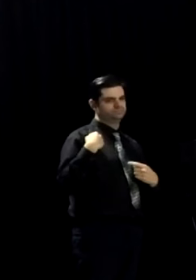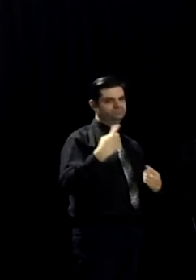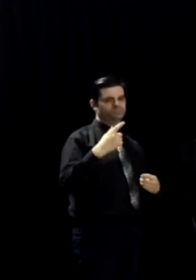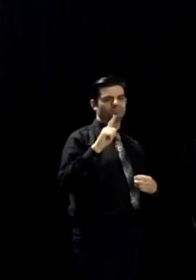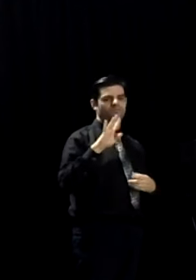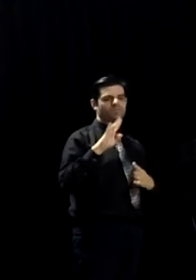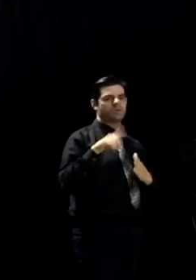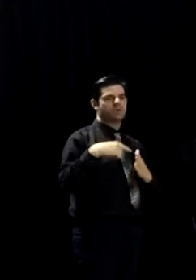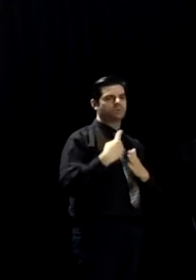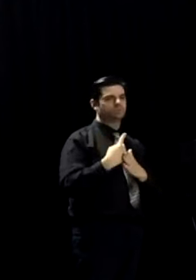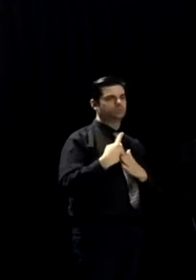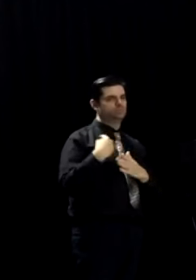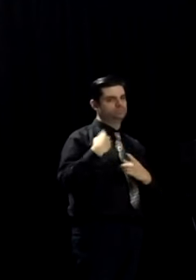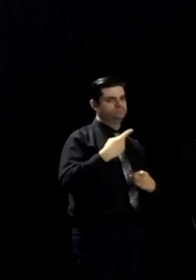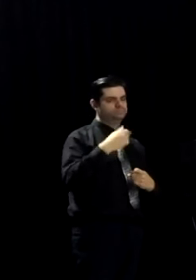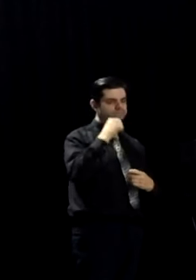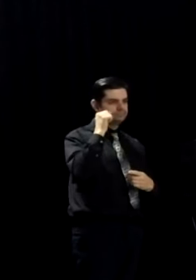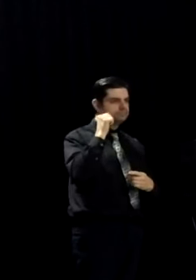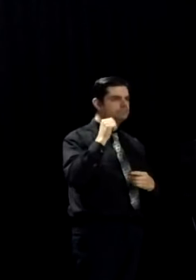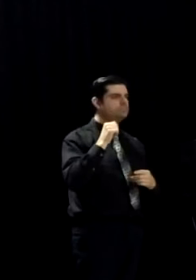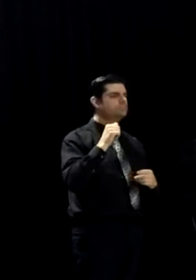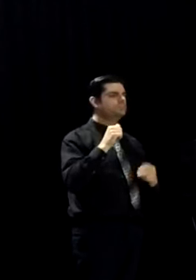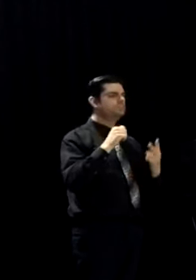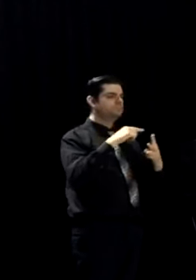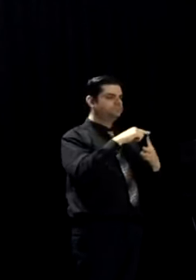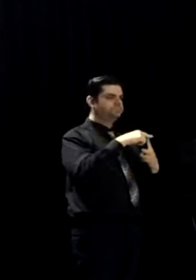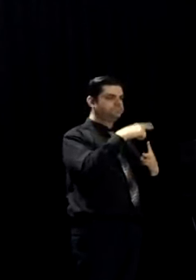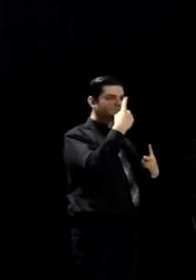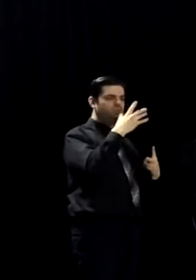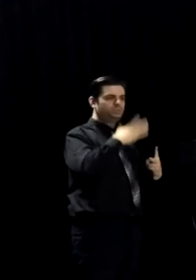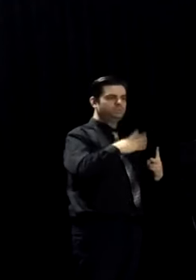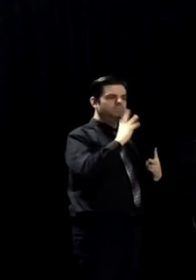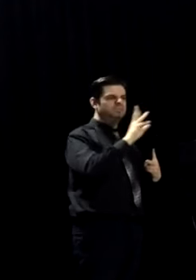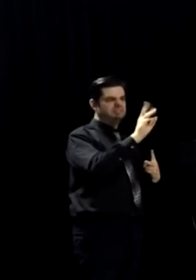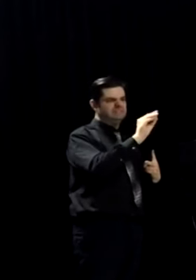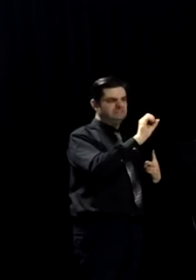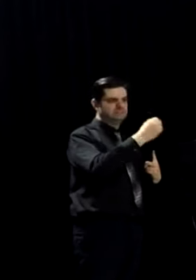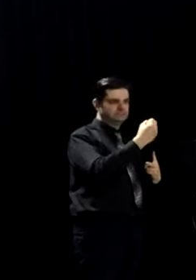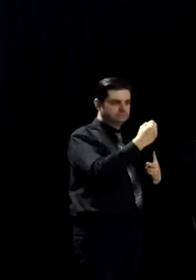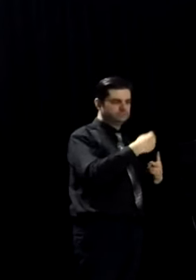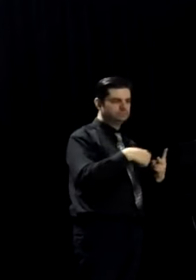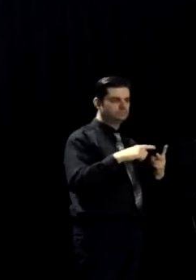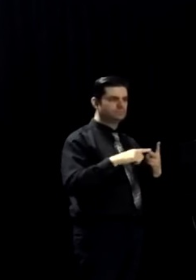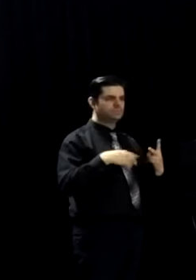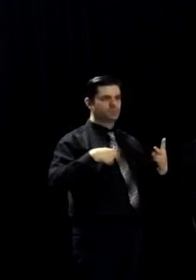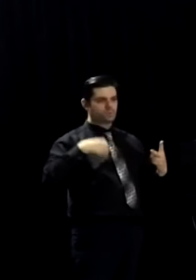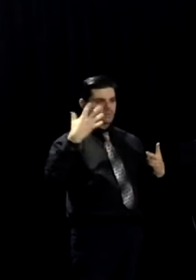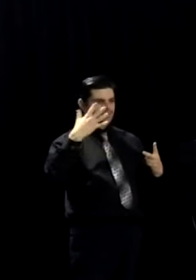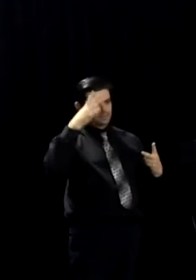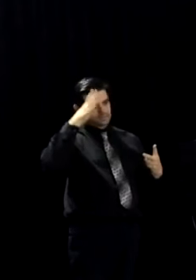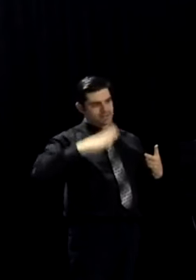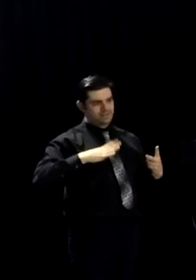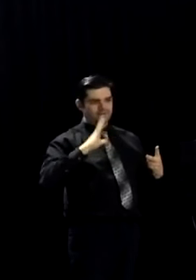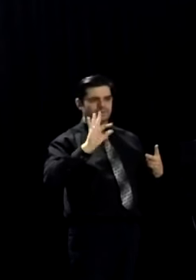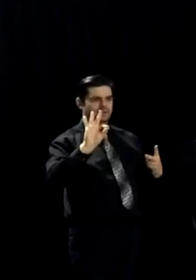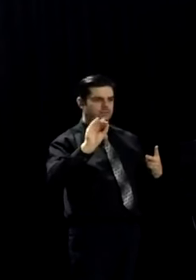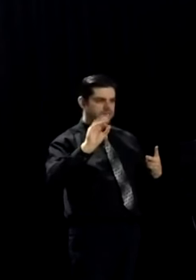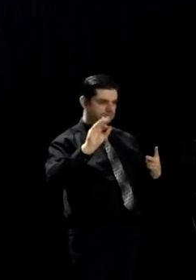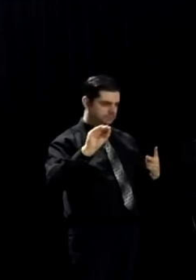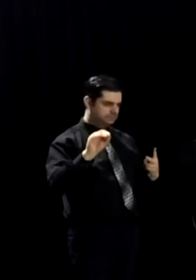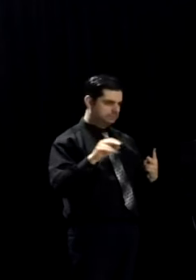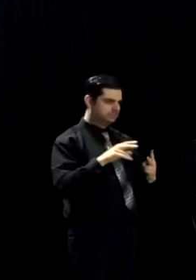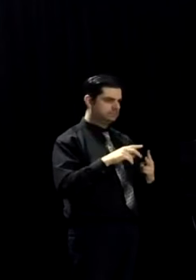One was an African-American woman in her 60s. One was a Caucasian male in his 90s. Again, both